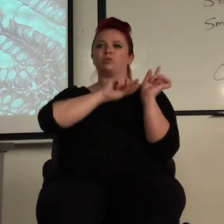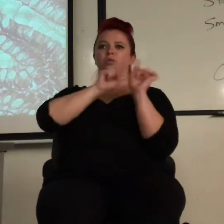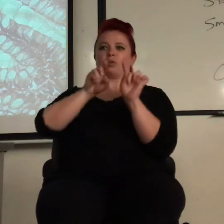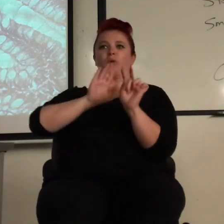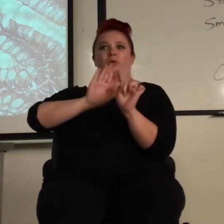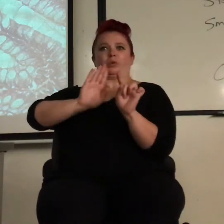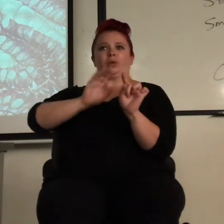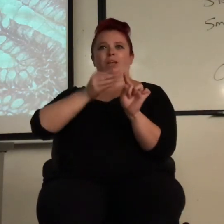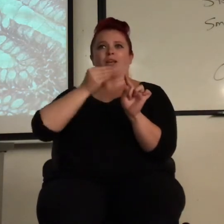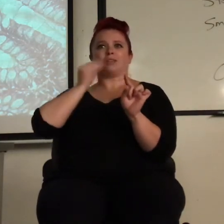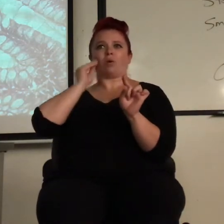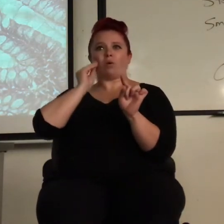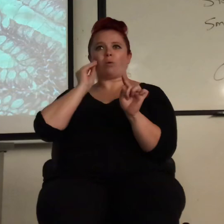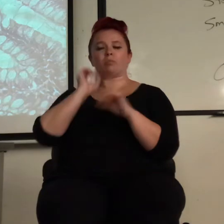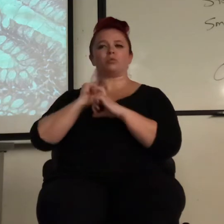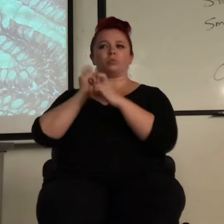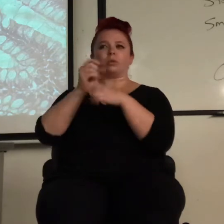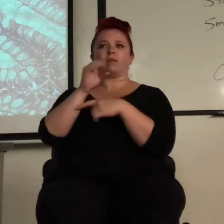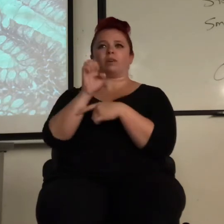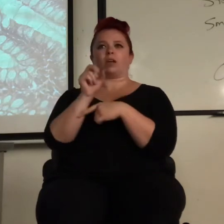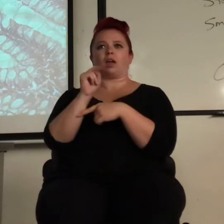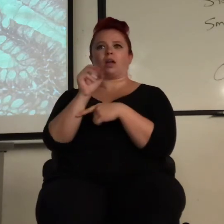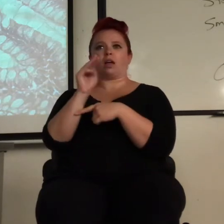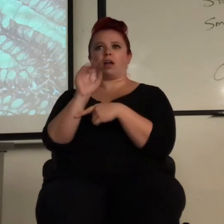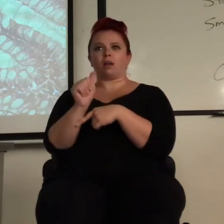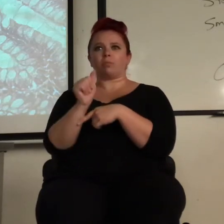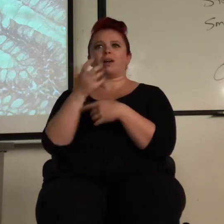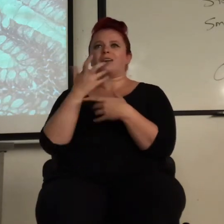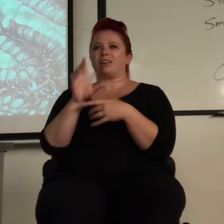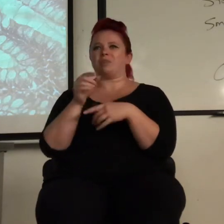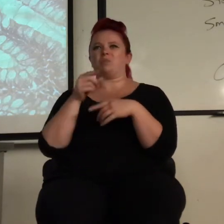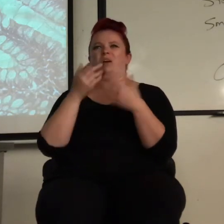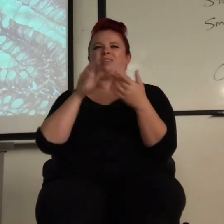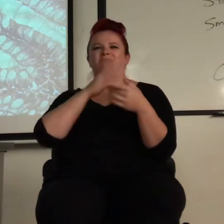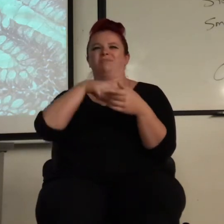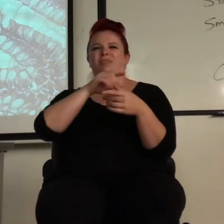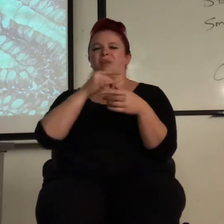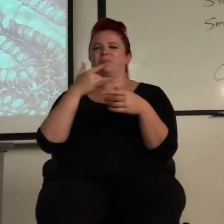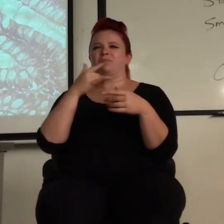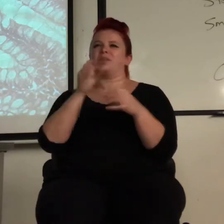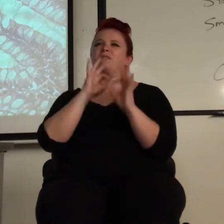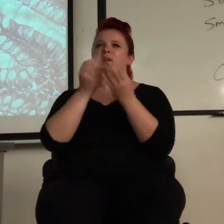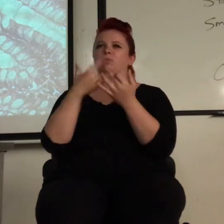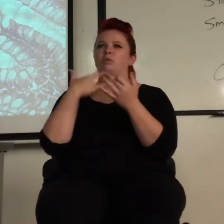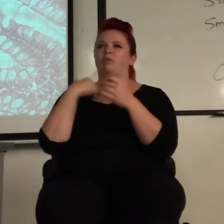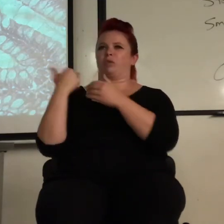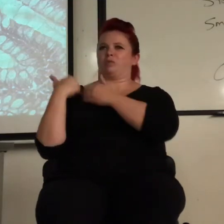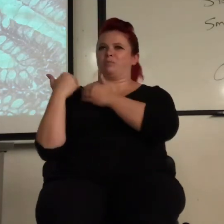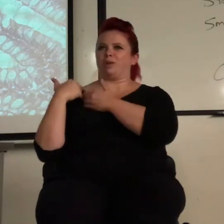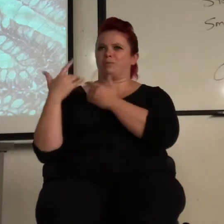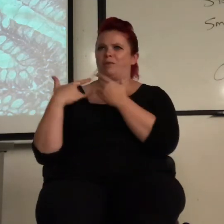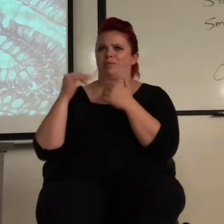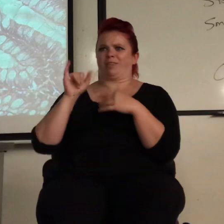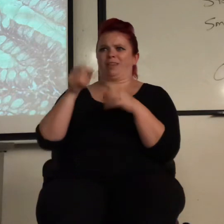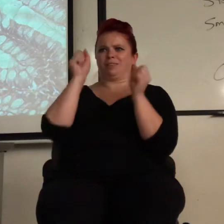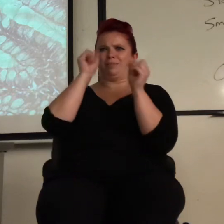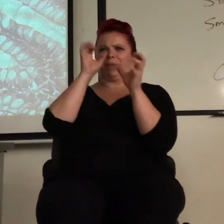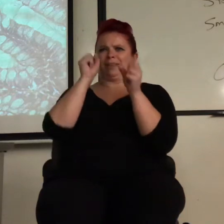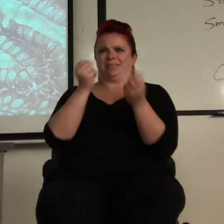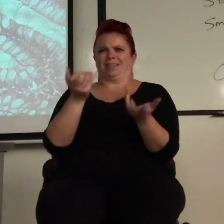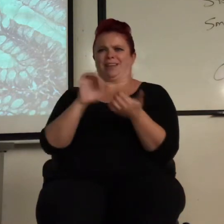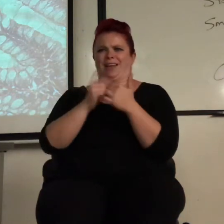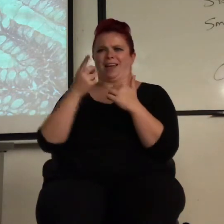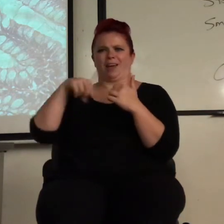he was getting these enemas. He didn't want it to be a burden to his family. I thought that was more remarkable. You know, she tells a story how